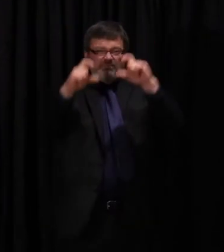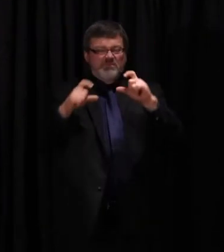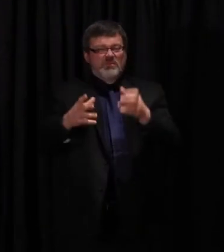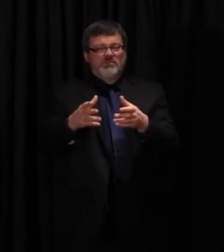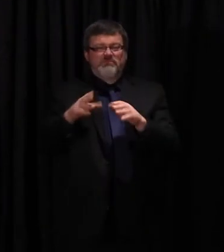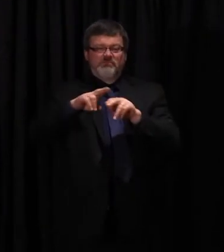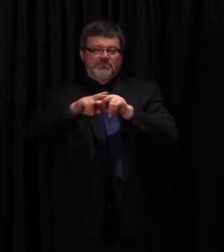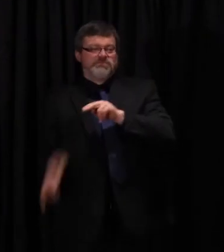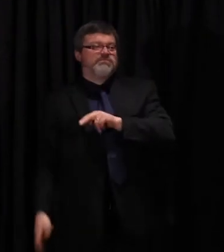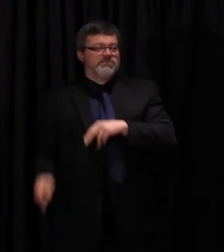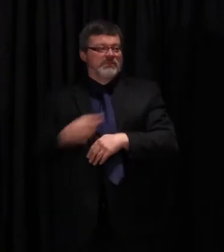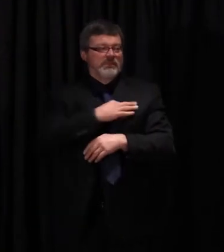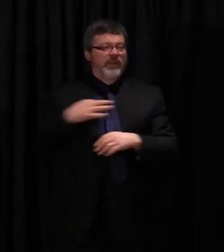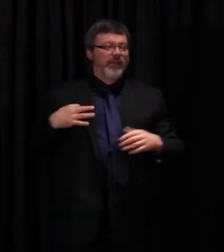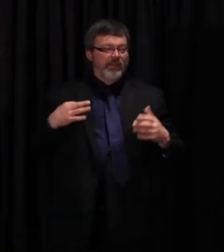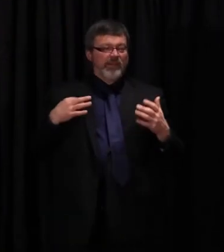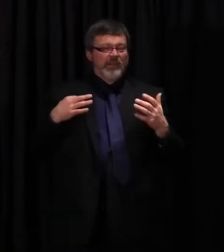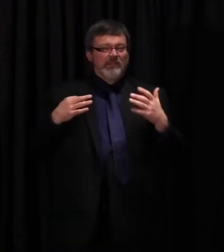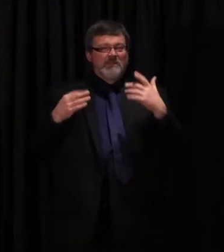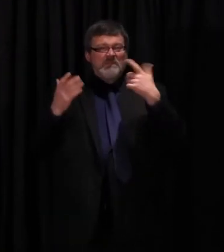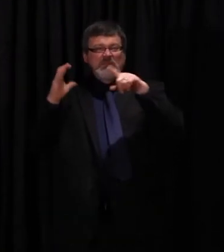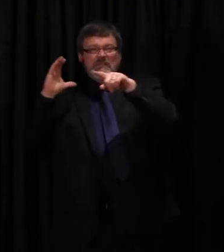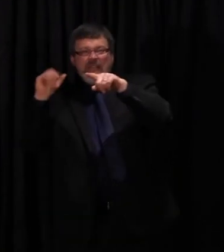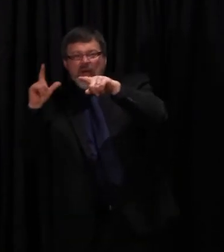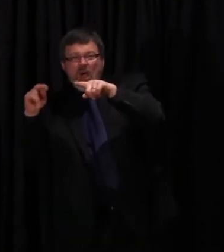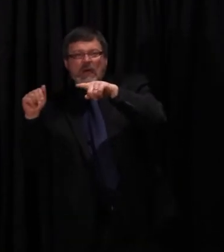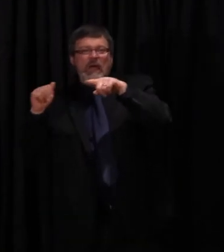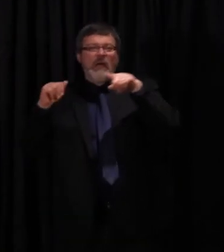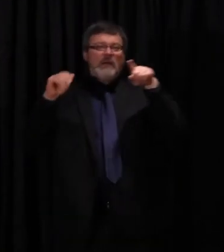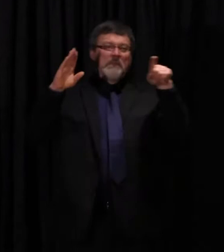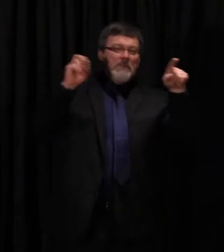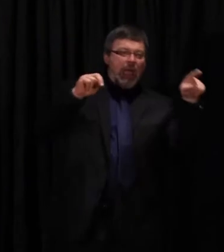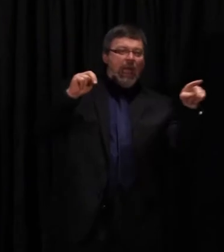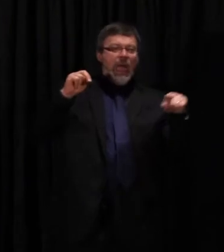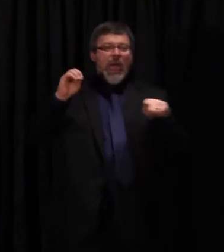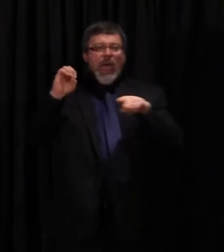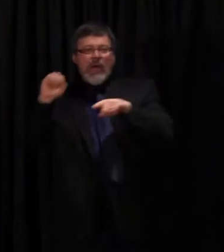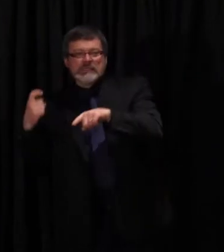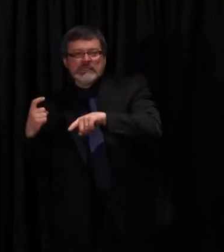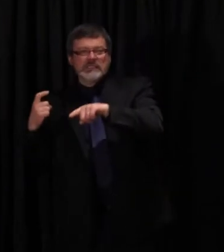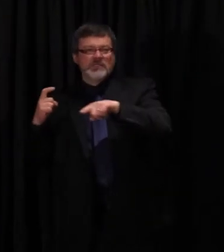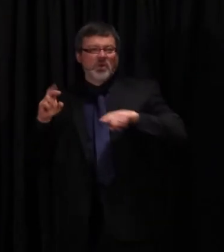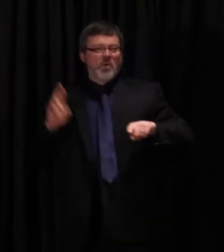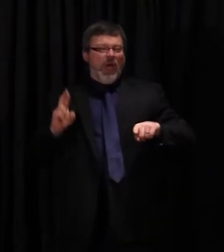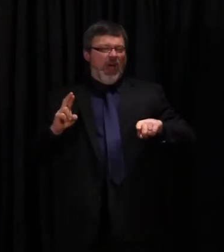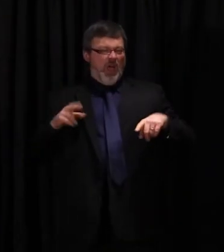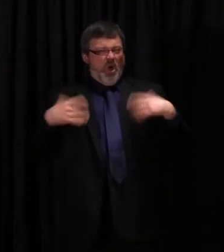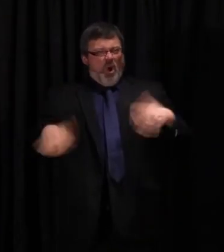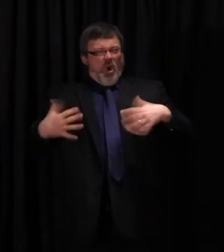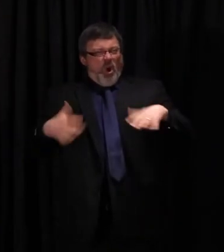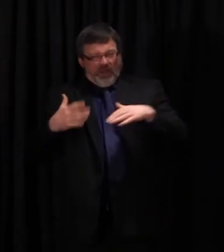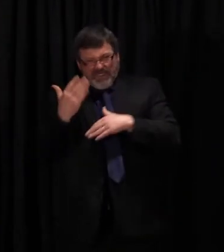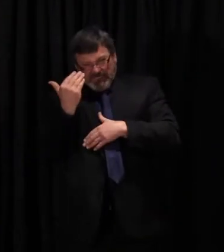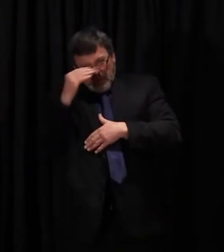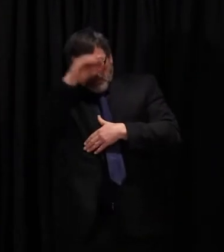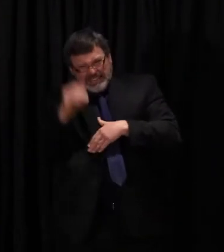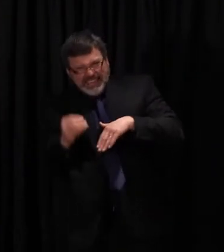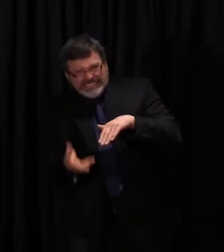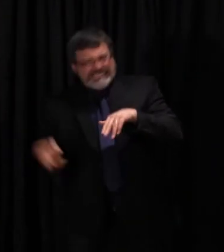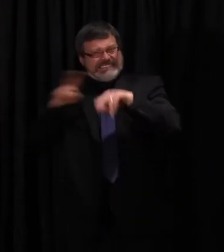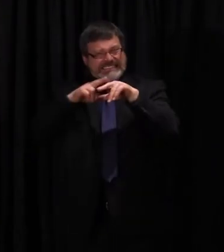Windham, Caledonia, Bennington, Essex, and Rutland down 15% or more since their peak.